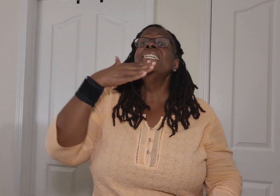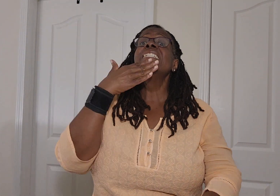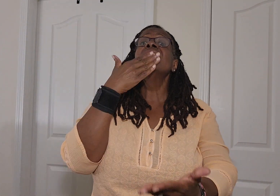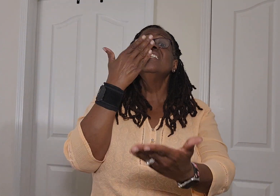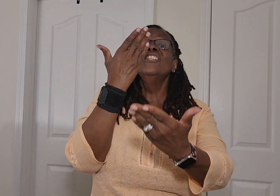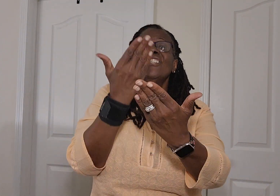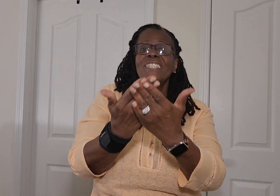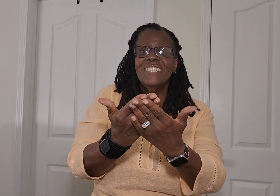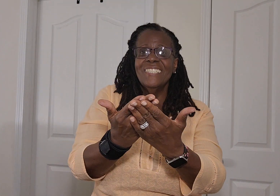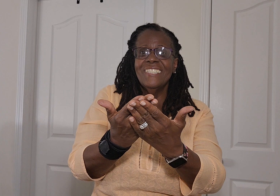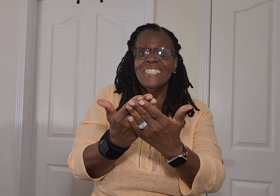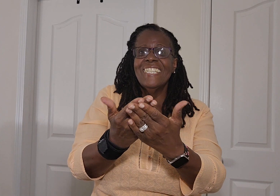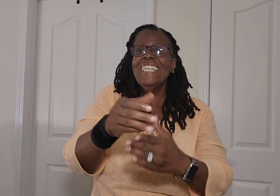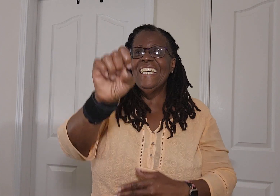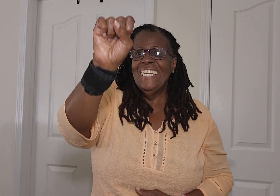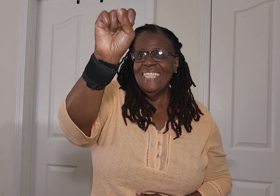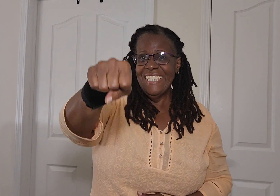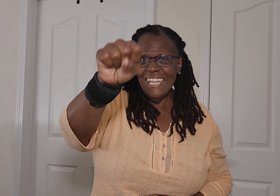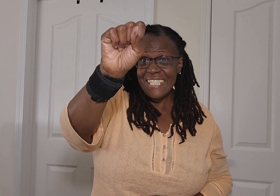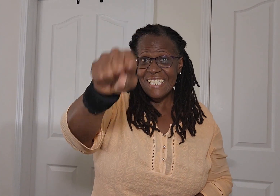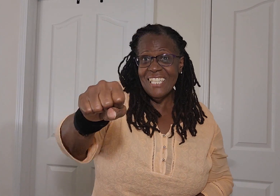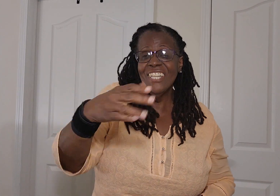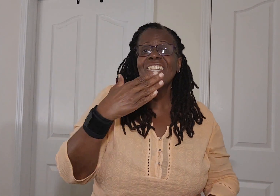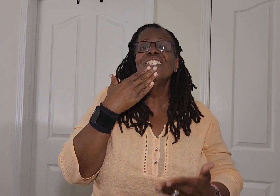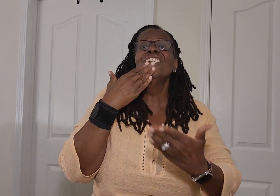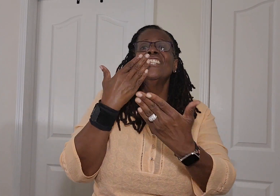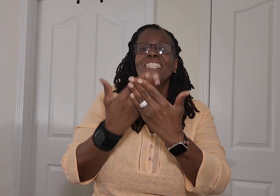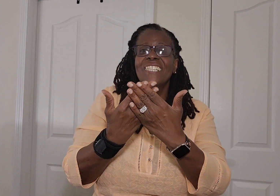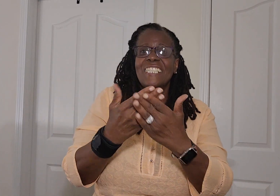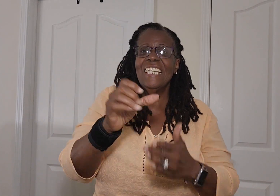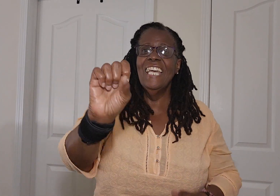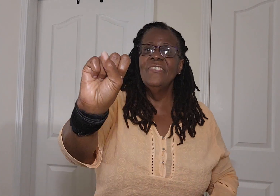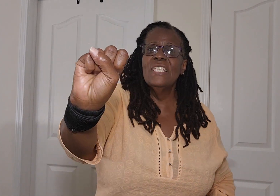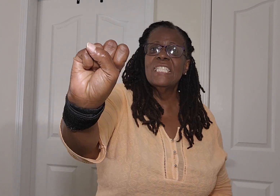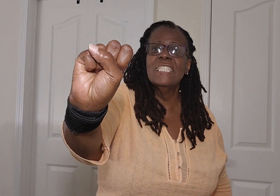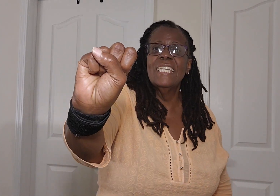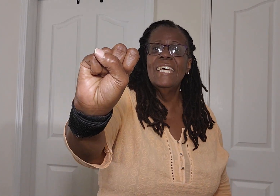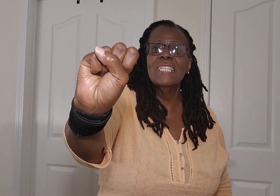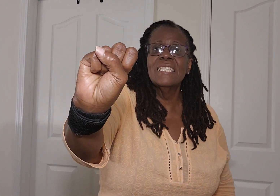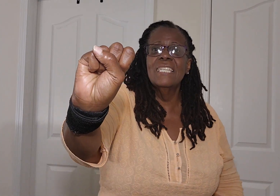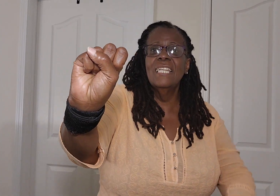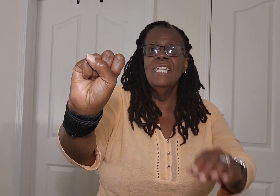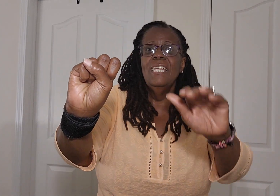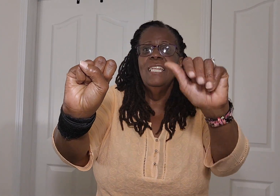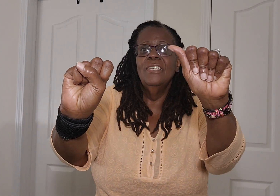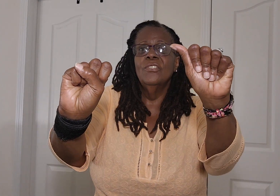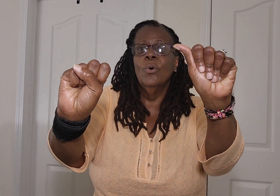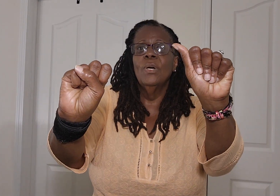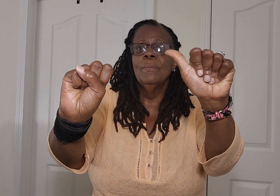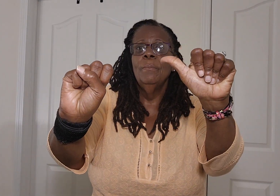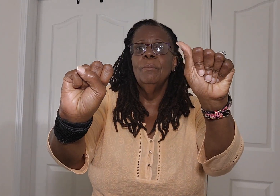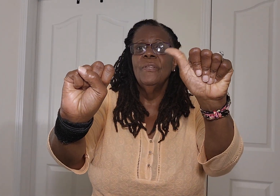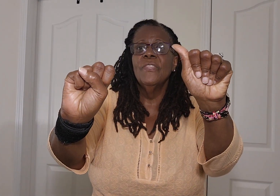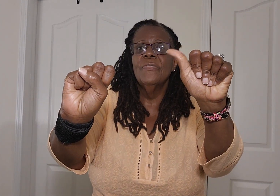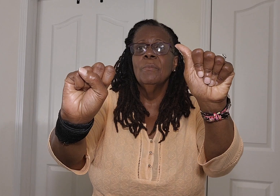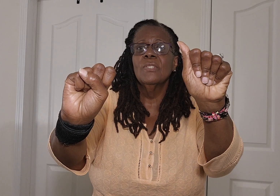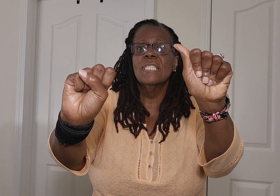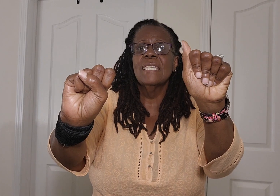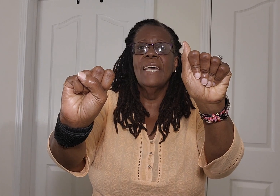is good. Yes, good. And this is an S. You don't want to put the thumb on the side.